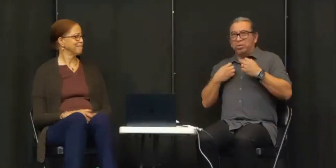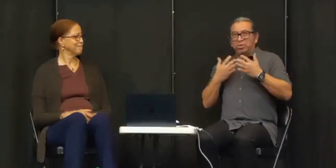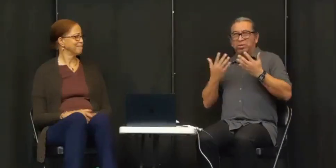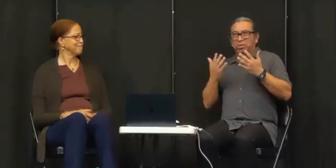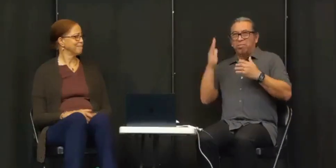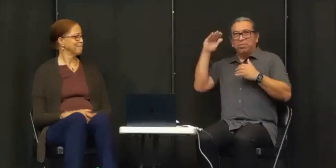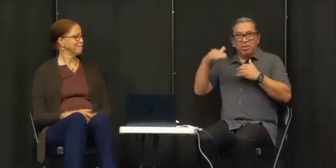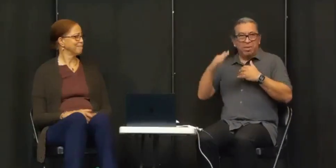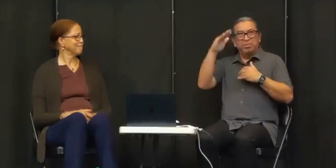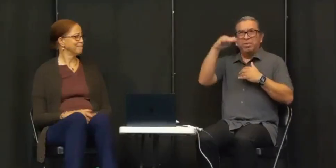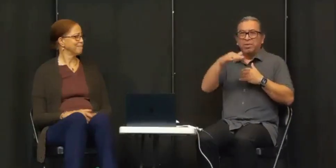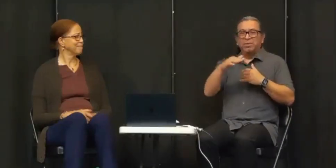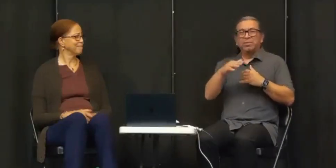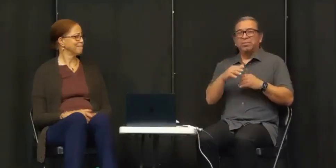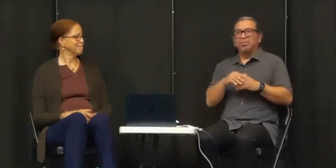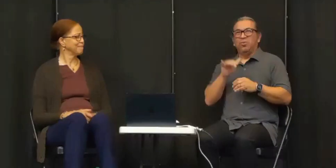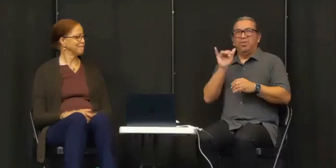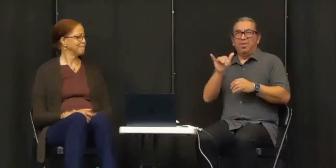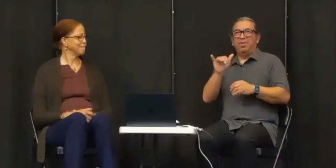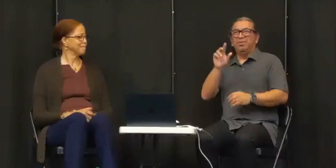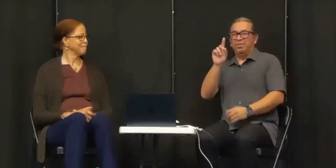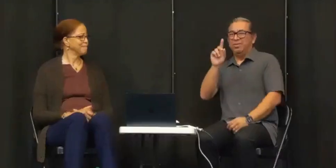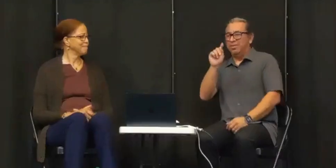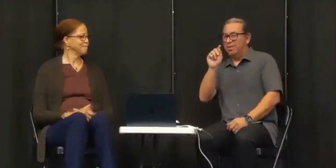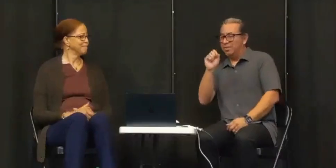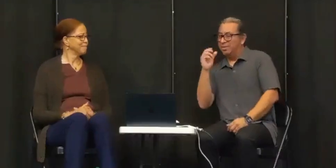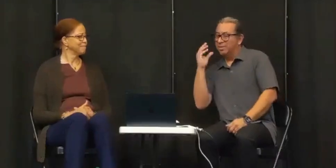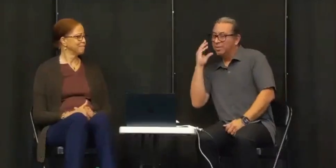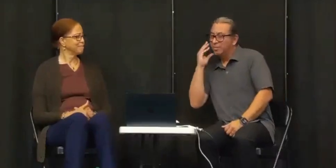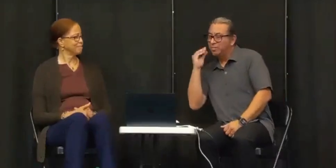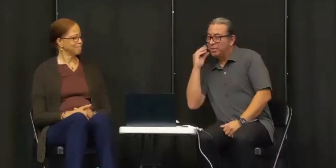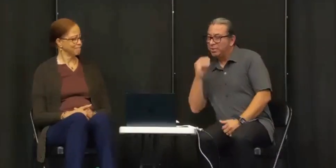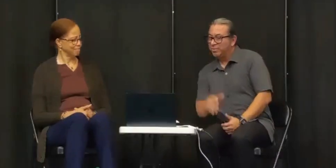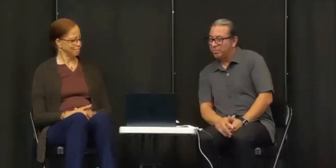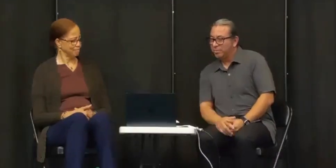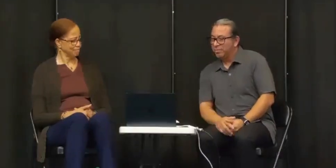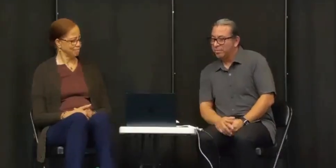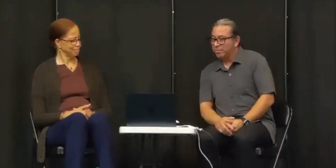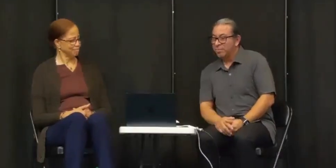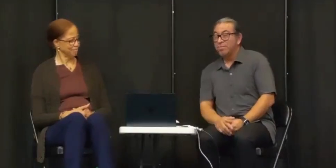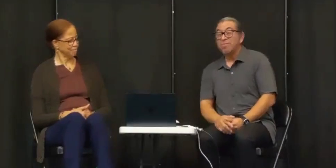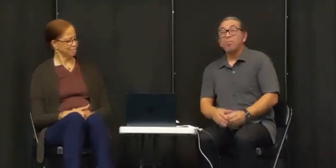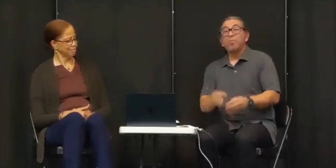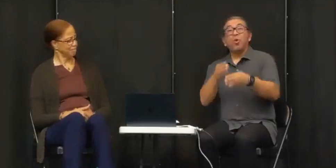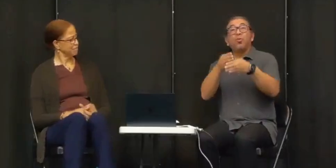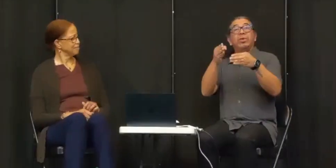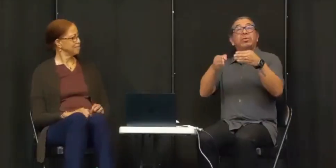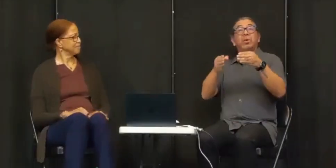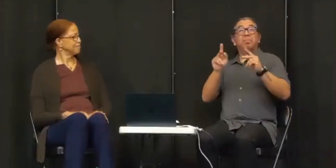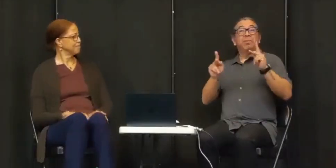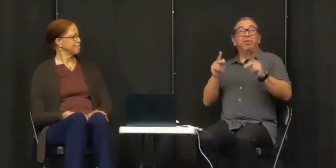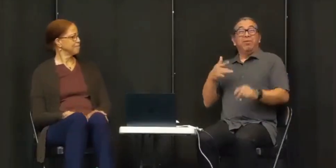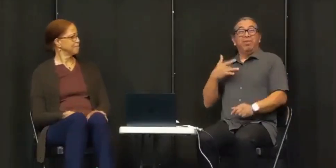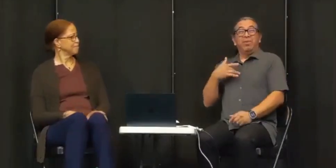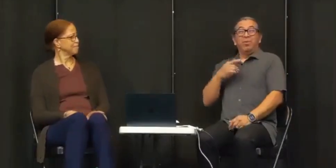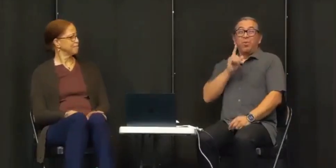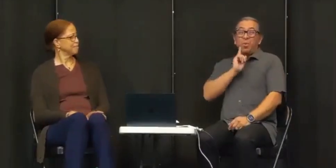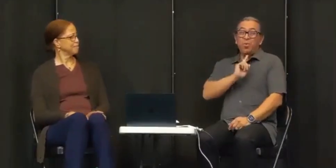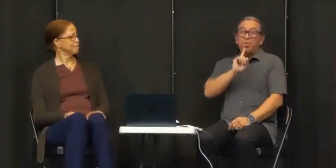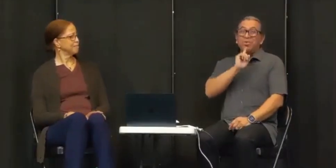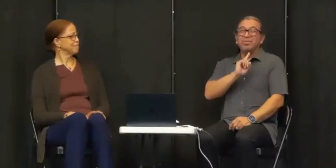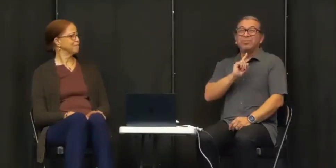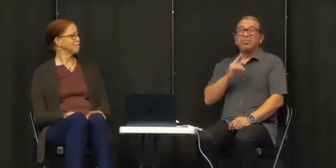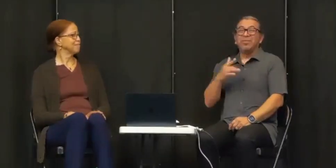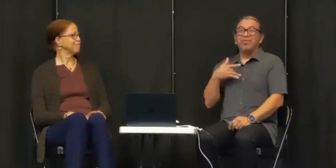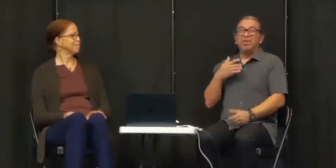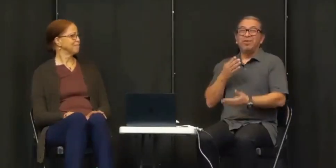of your emotions, having to participate in the ups and downs of that conversation. That's the DTS experience.